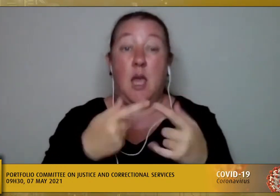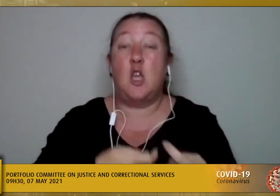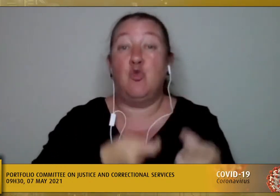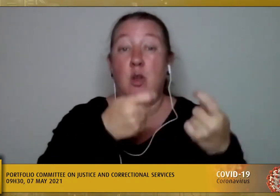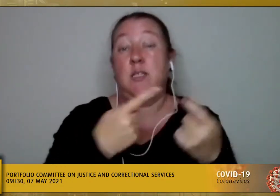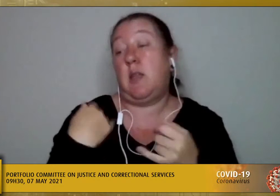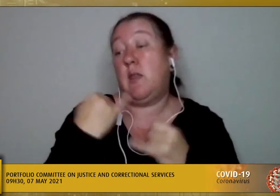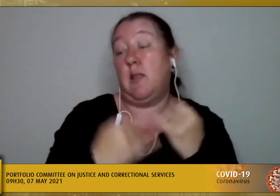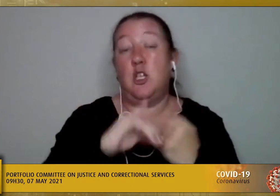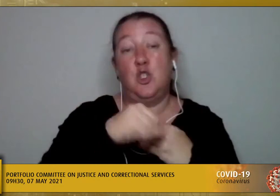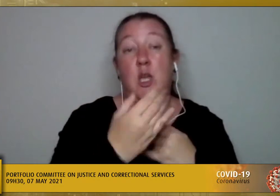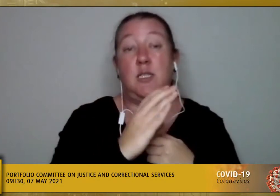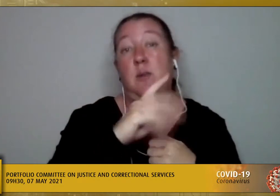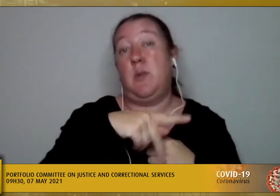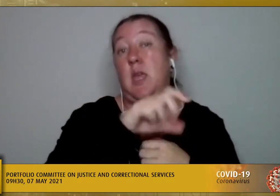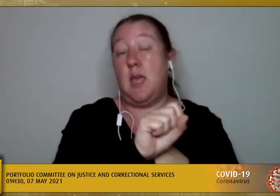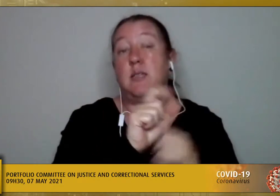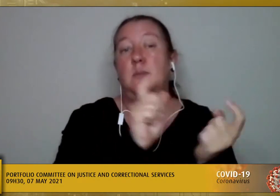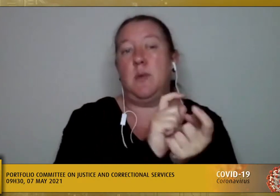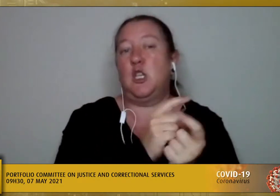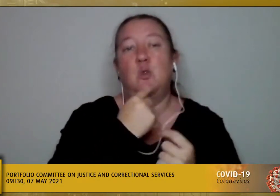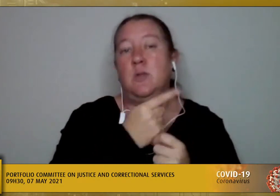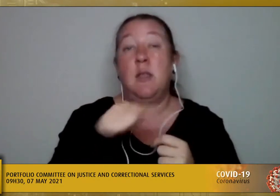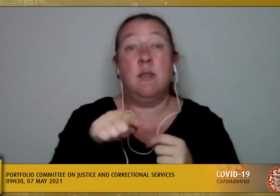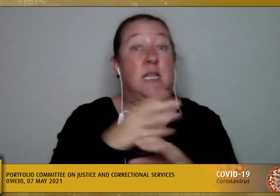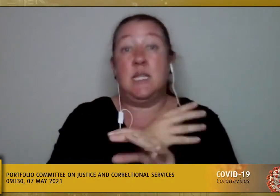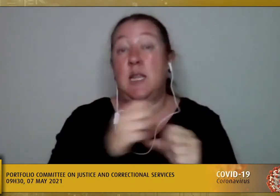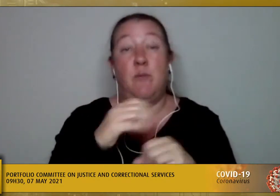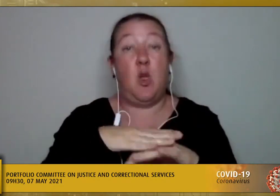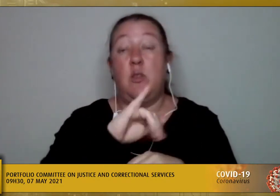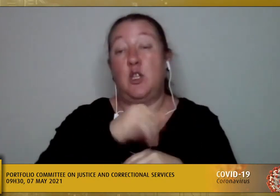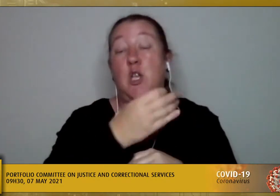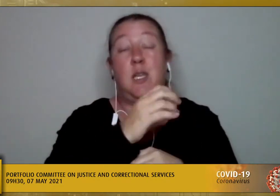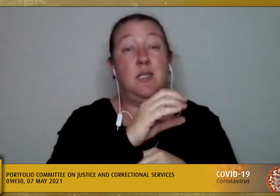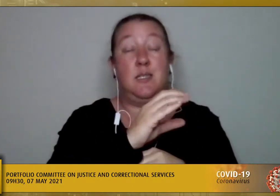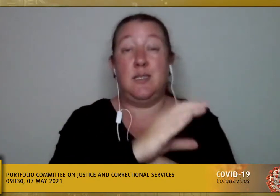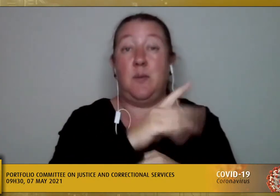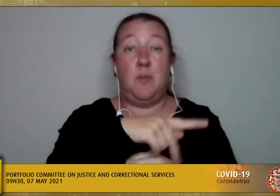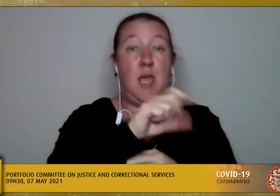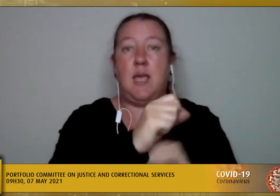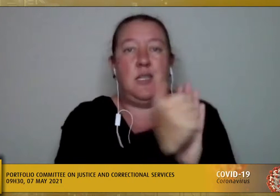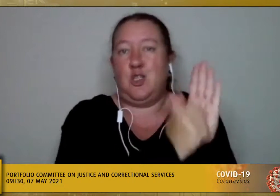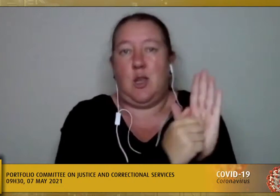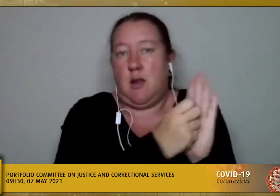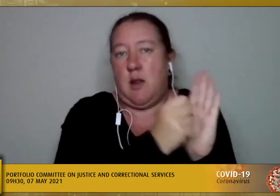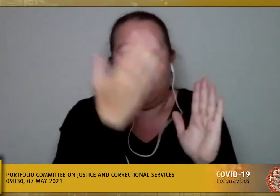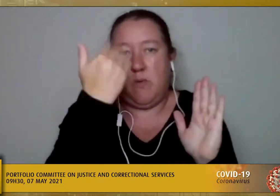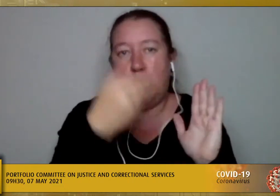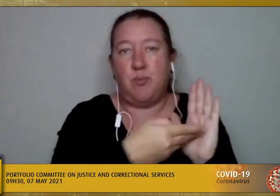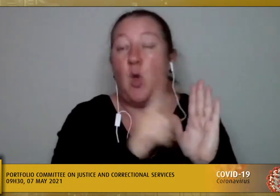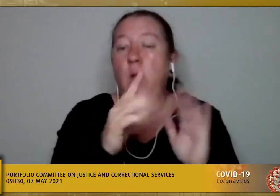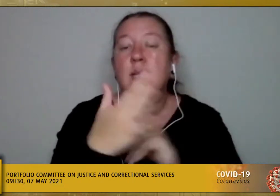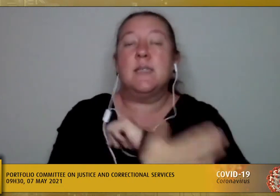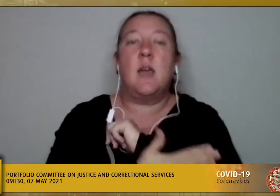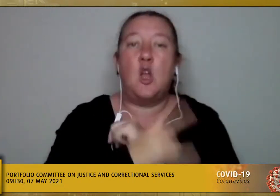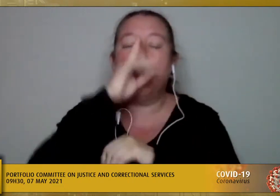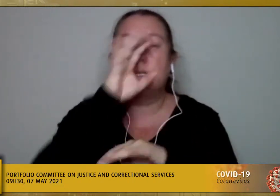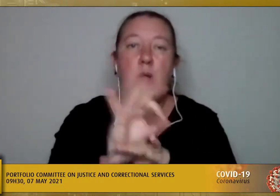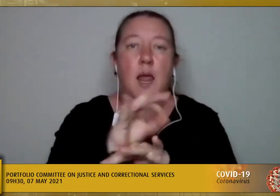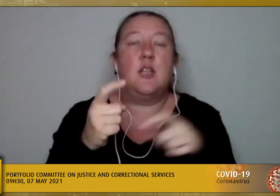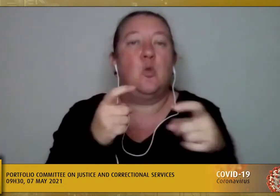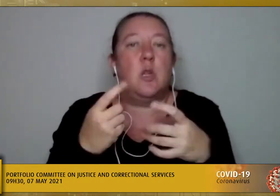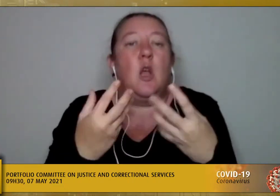at the last JCPS meeting to say this has never been on the JCPS agenda what is the country's plan to